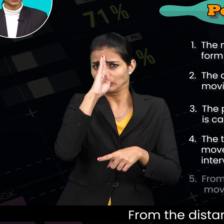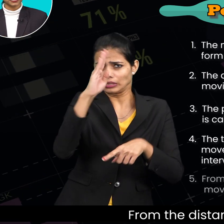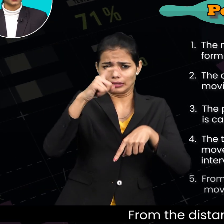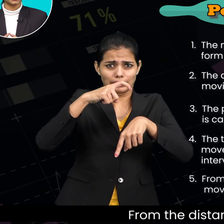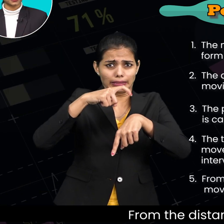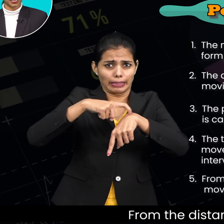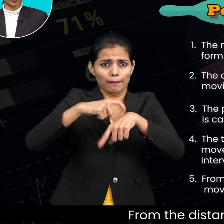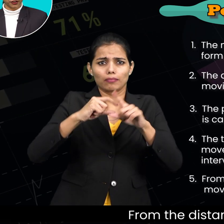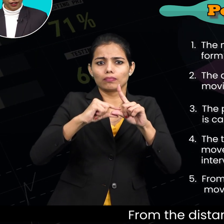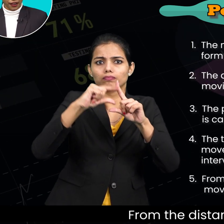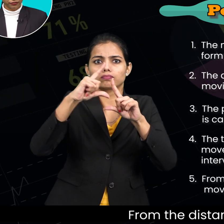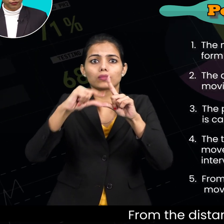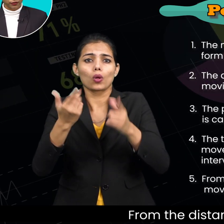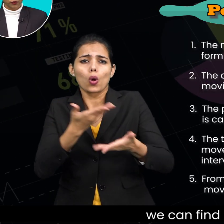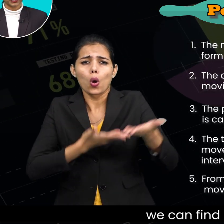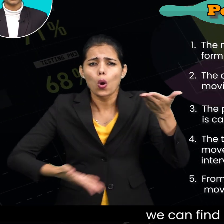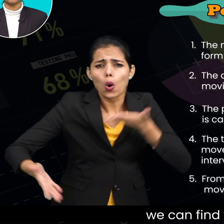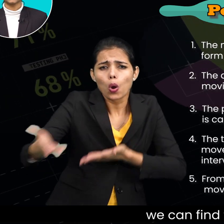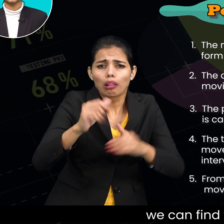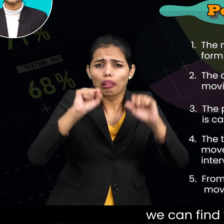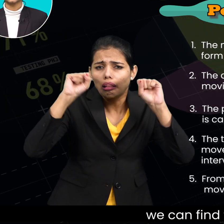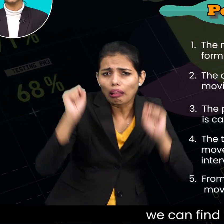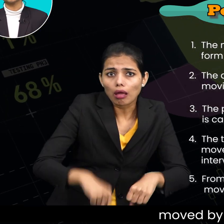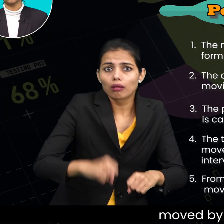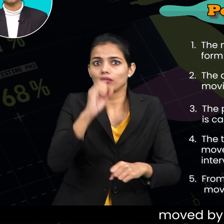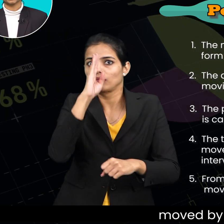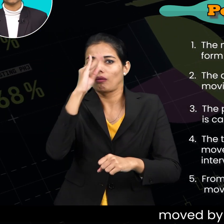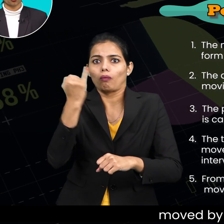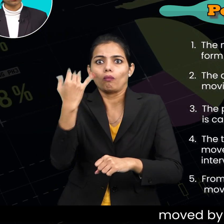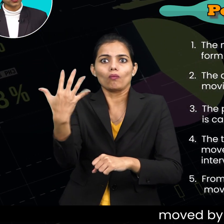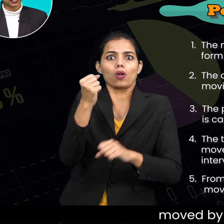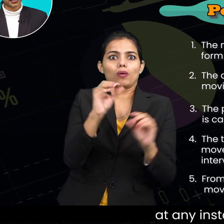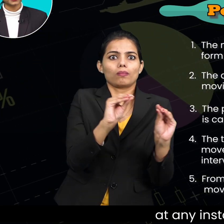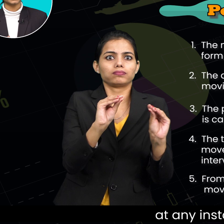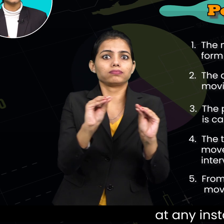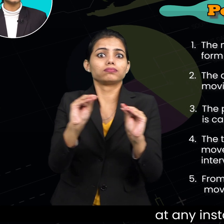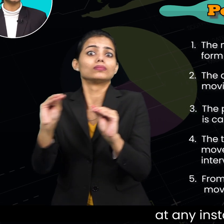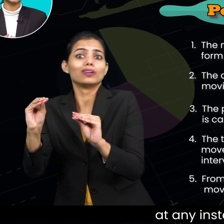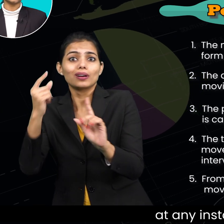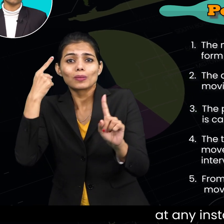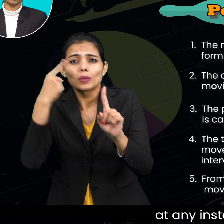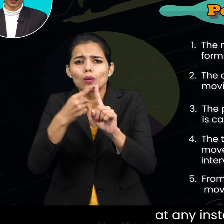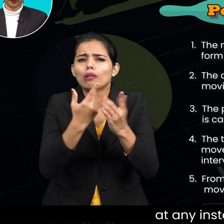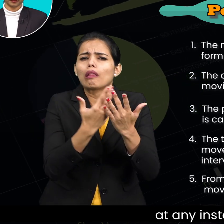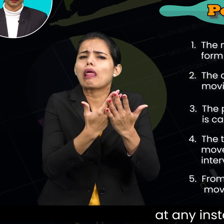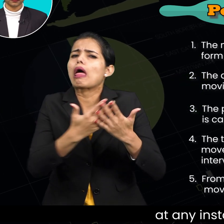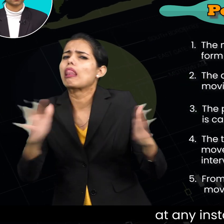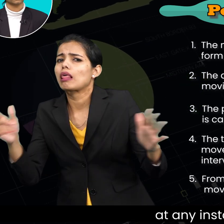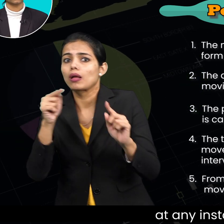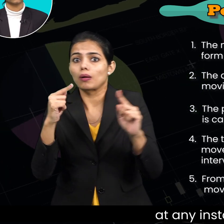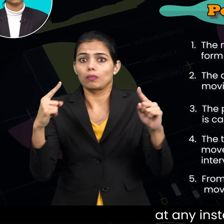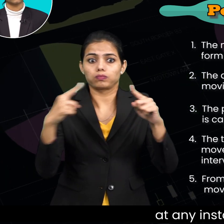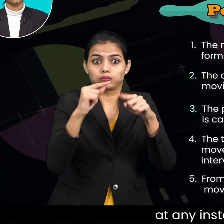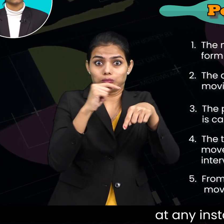From the distance time graph, we can find the distance moved by the object at any instant of time.